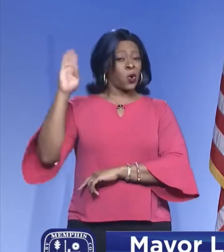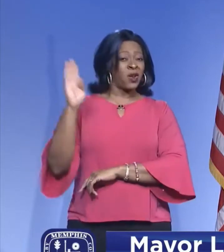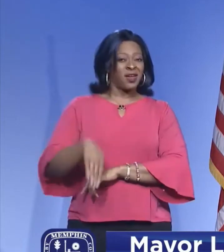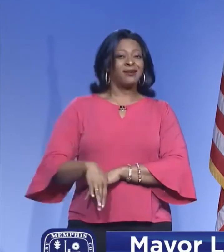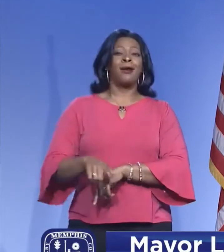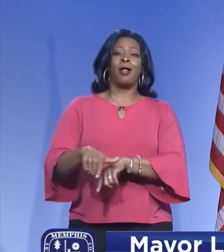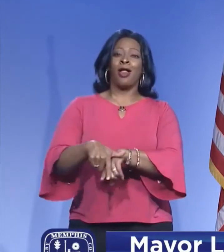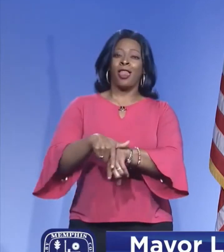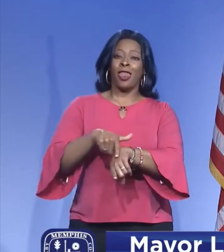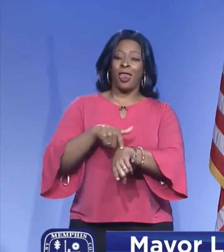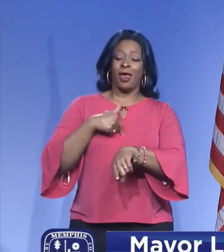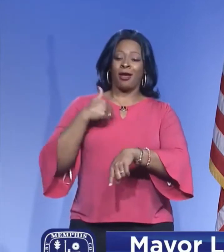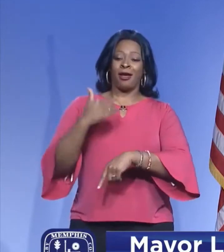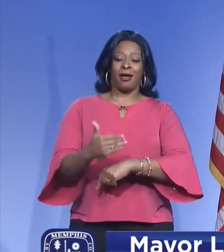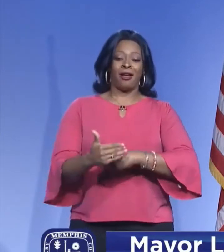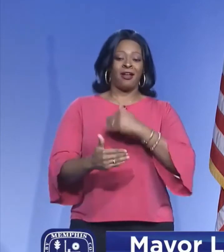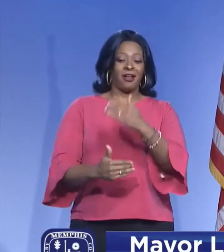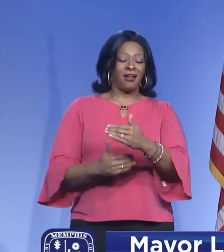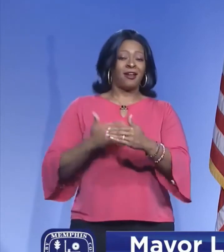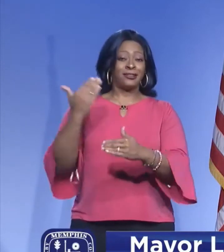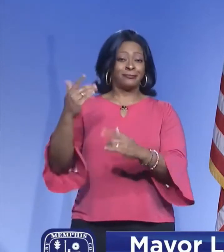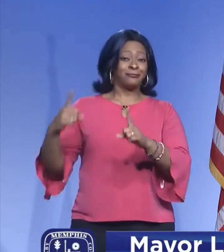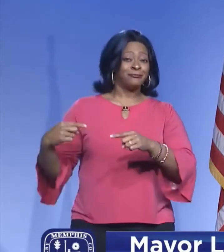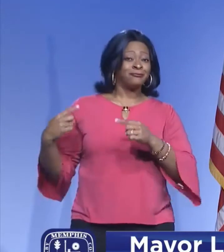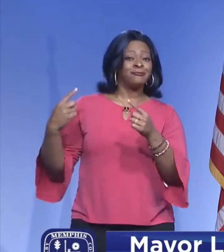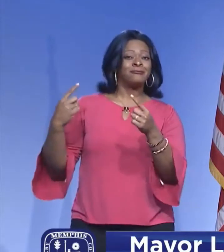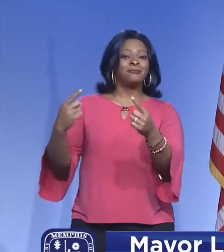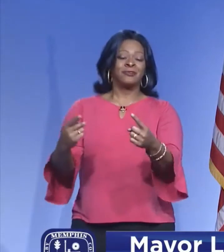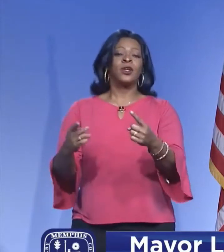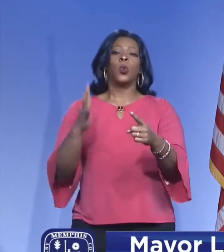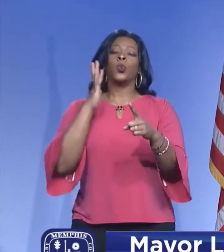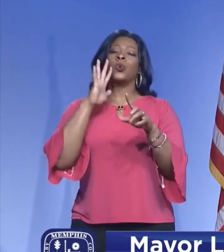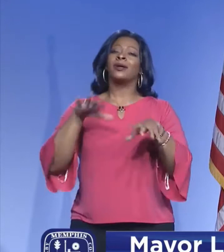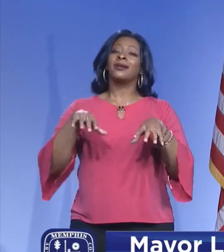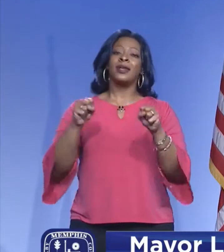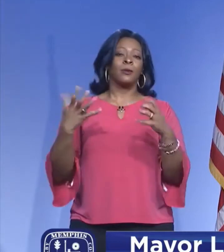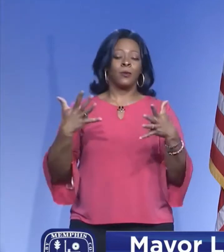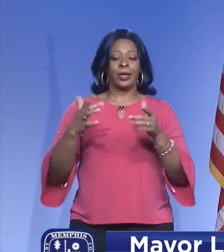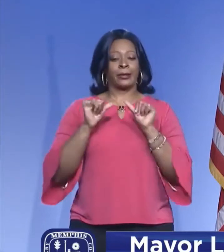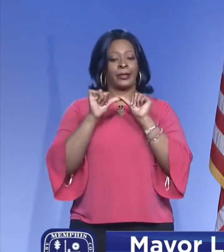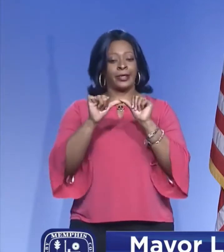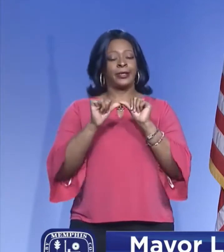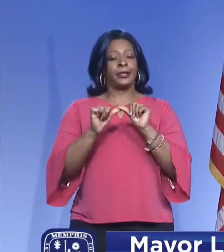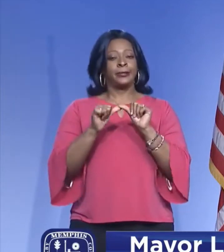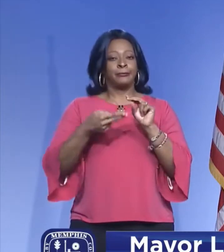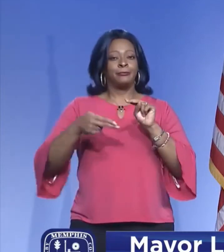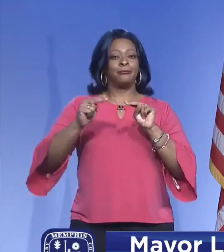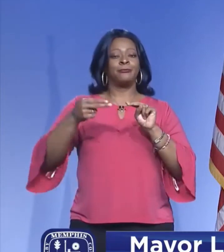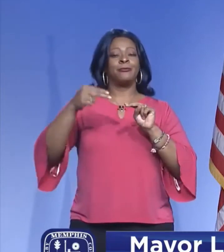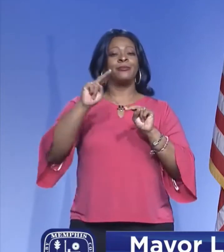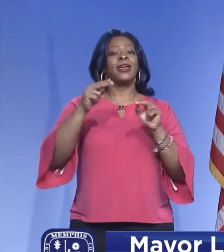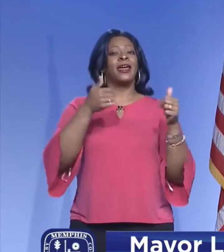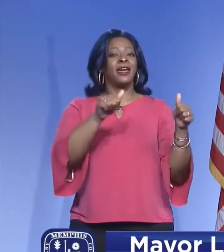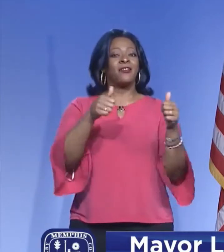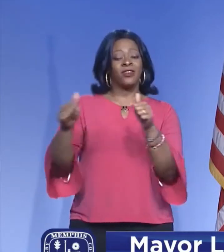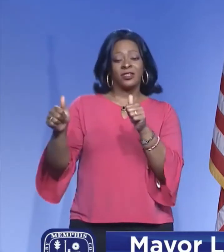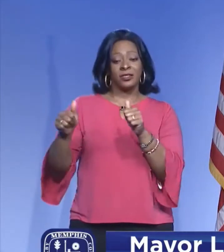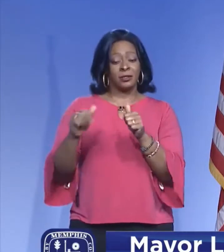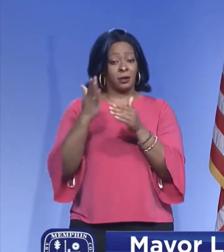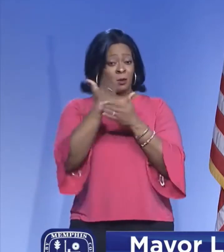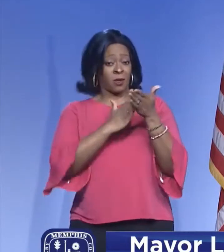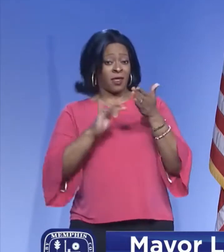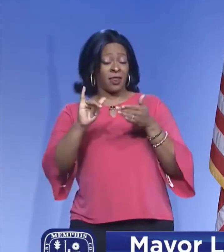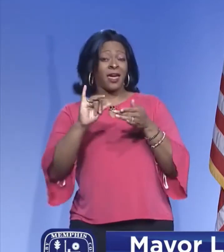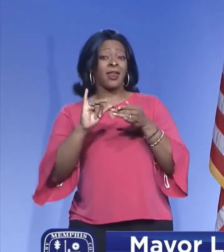long slog from here on out, and it's going to take continuous incremental efforts. Part of that effort, I